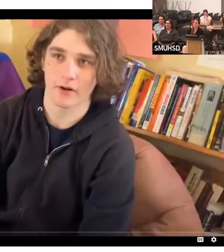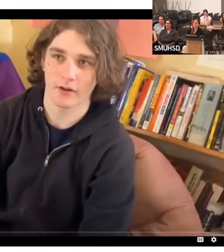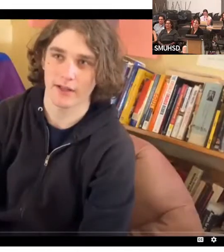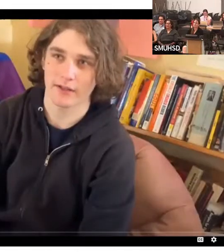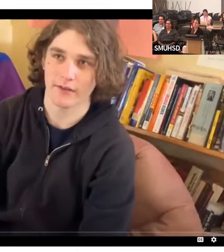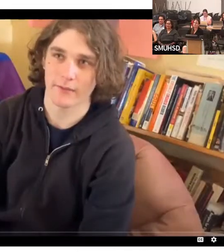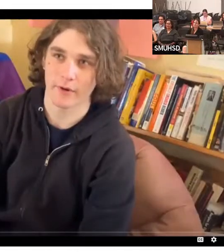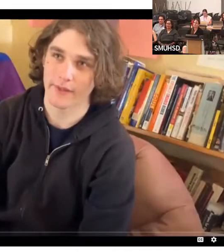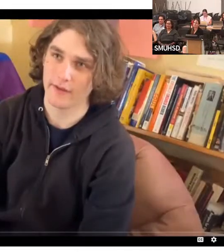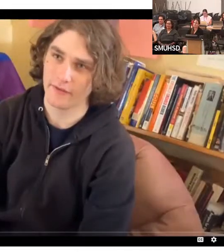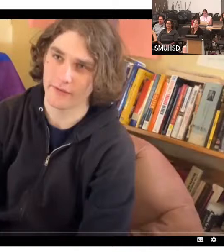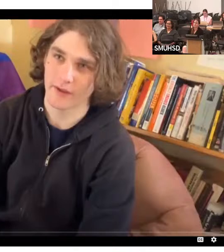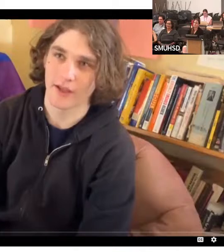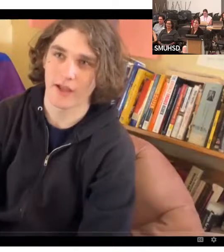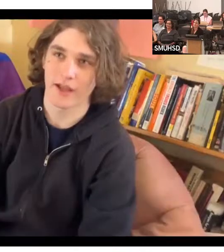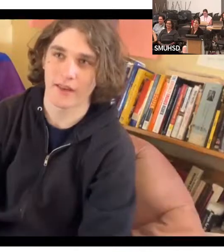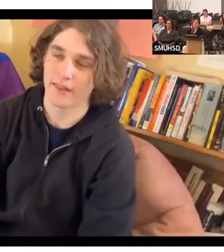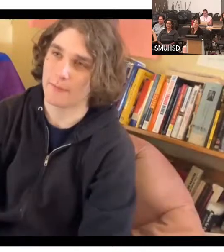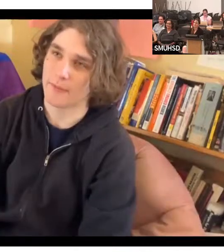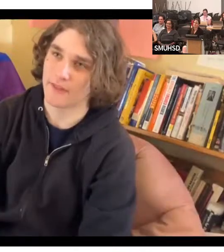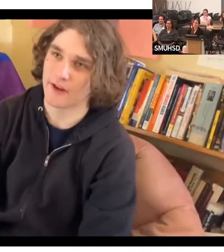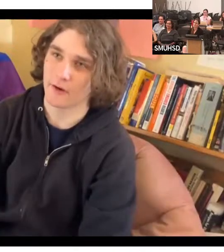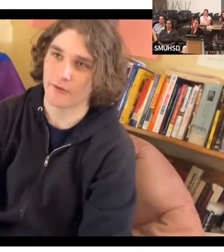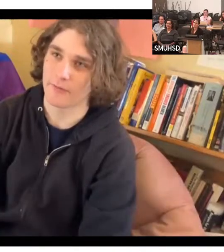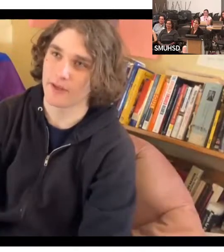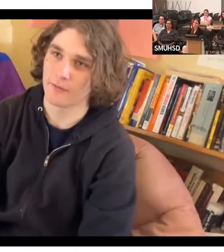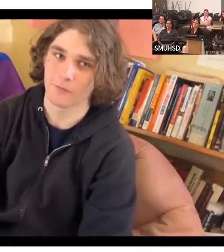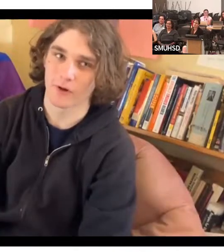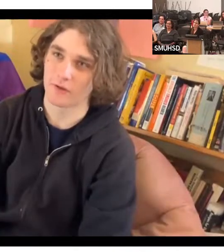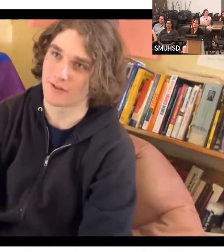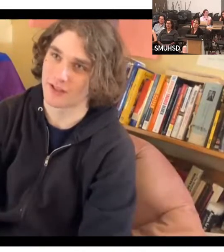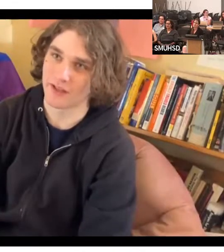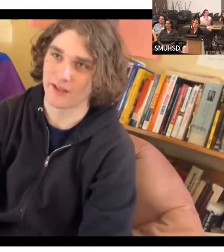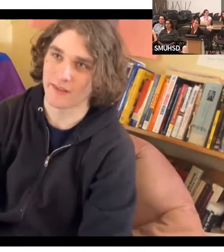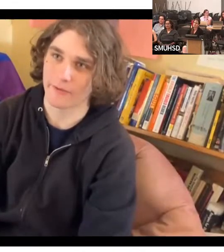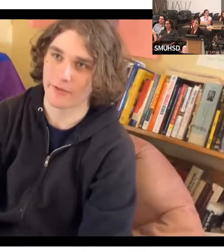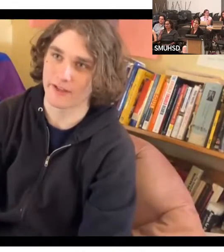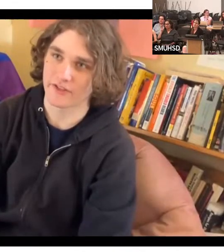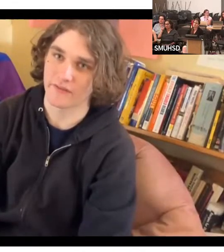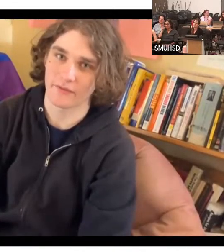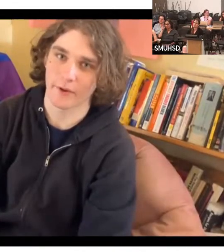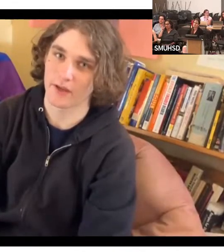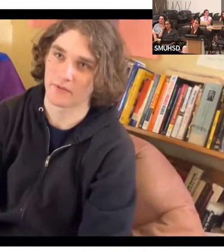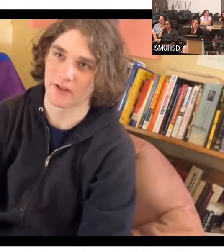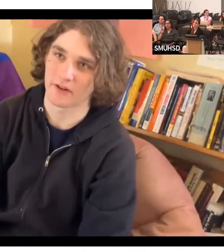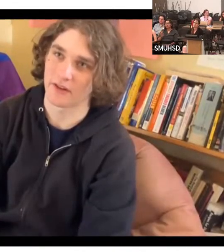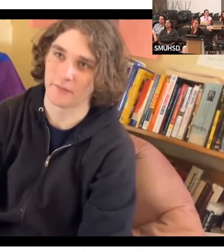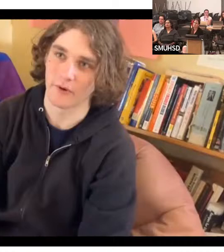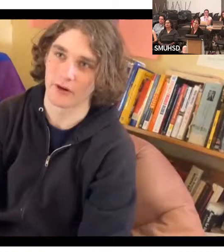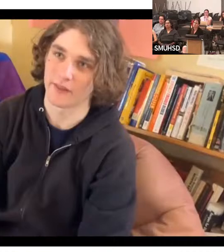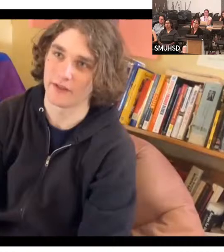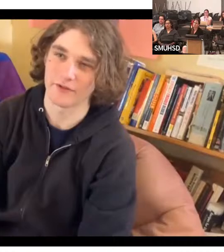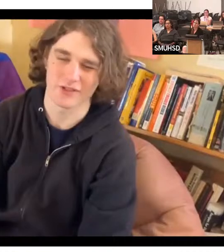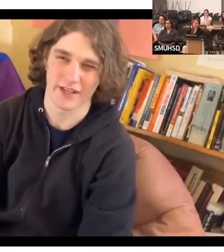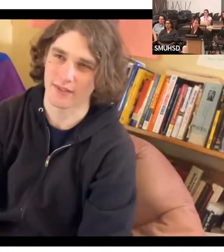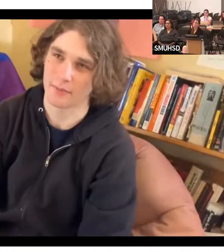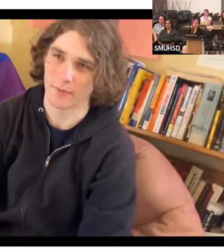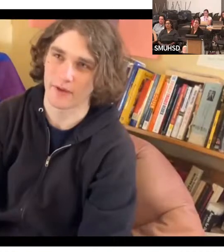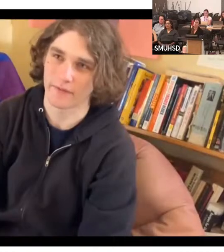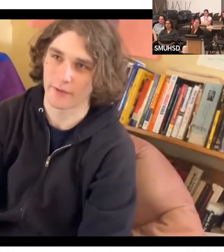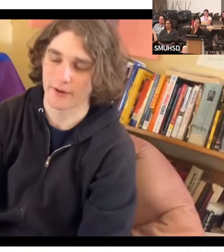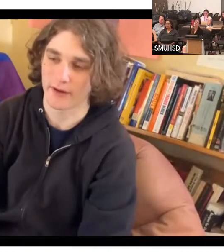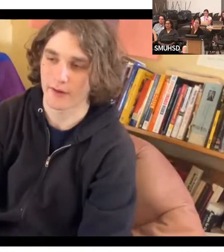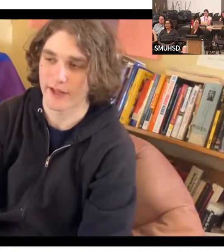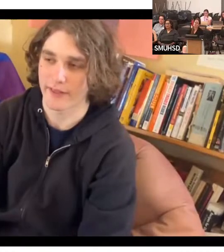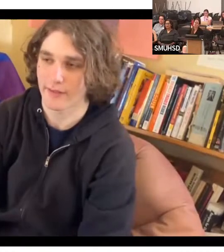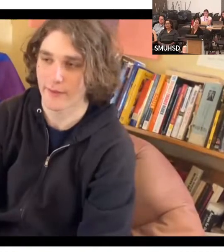I had to work a lot to support myself, and that meant that I'd always be working really late because I was night shift, waking up really early in the morning, and then usually I'd sleep